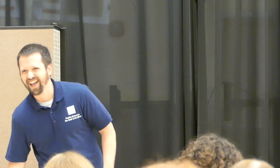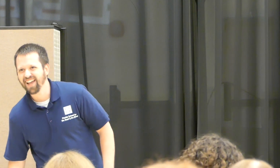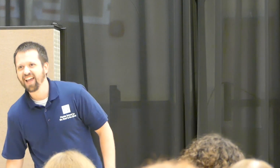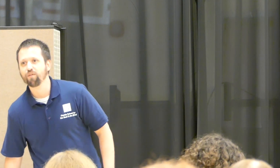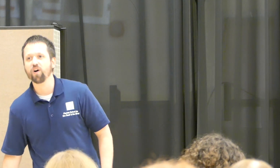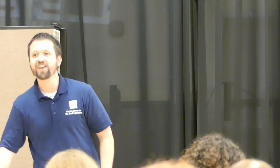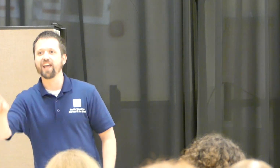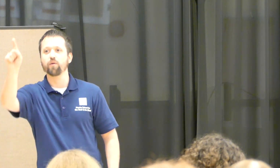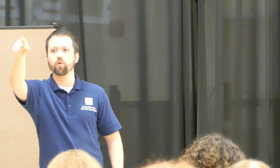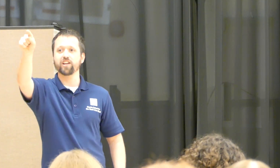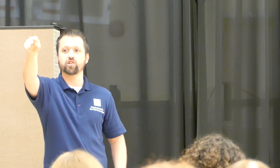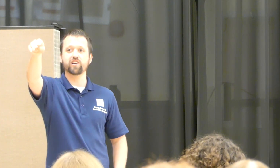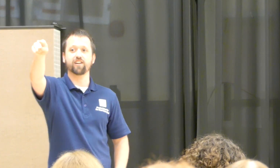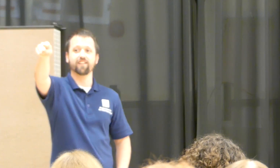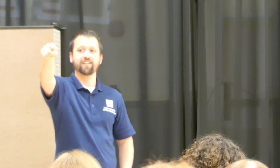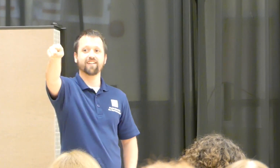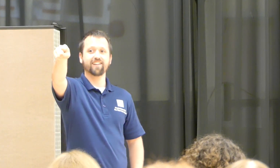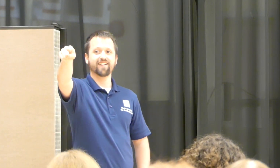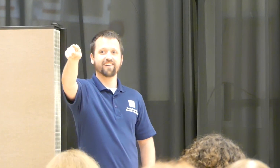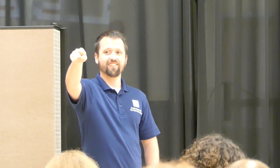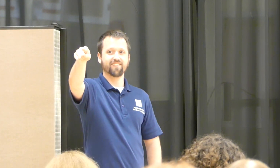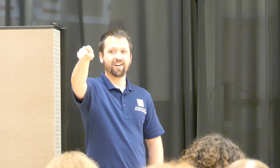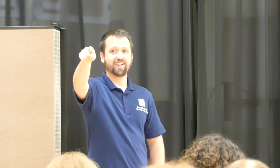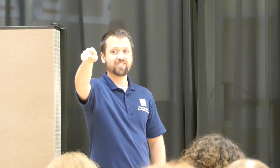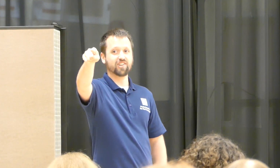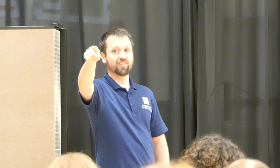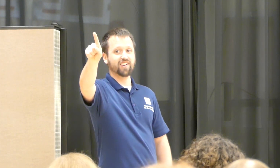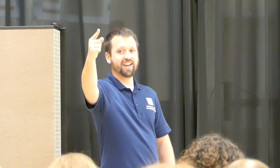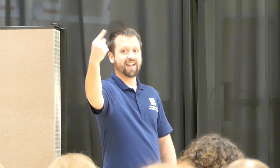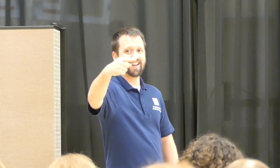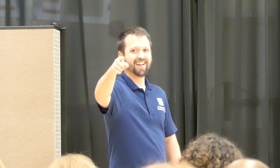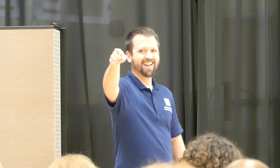Yeah. And one day, we'll get you here. Yes. One day. One day.